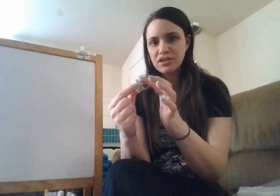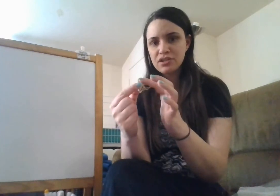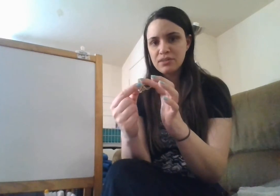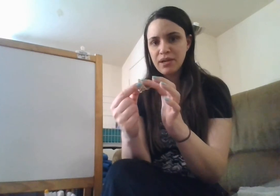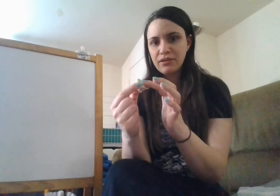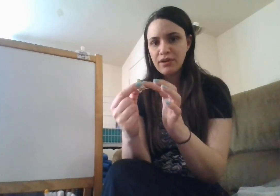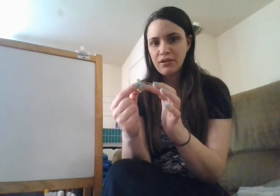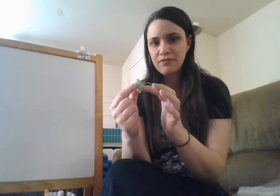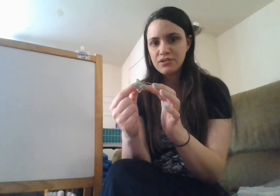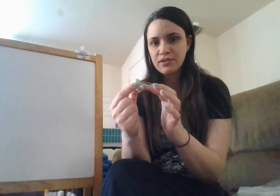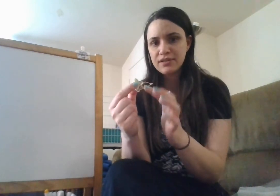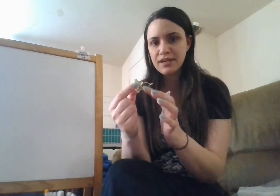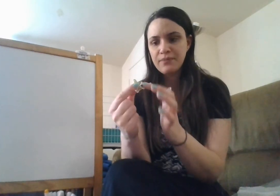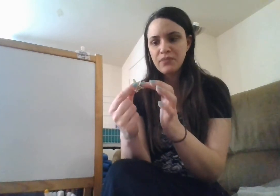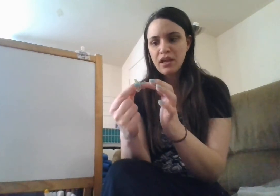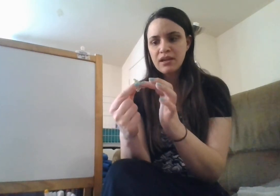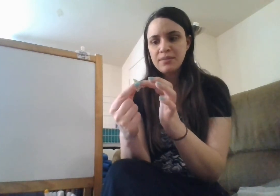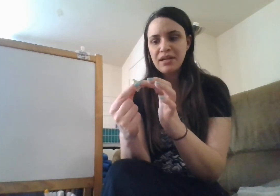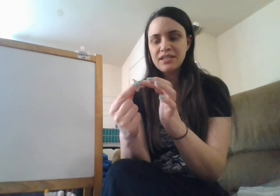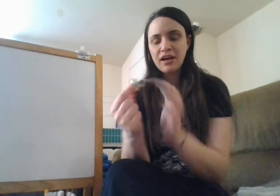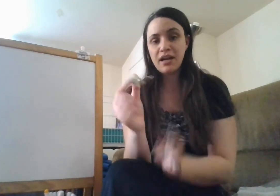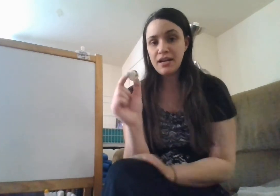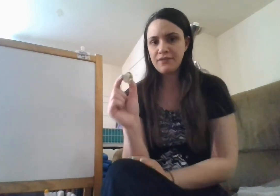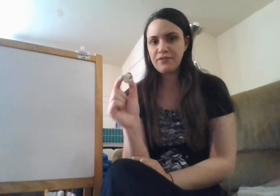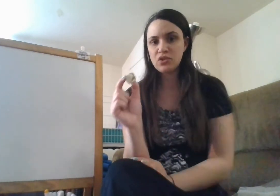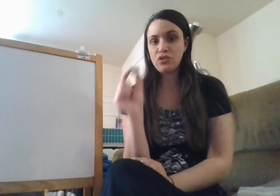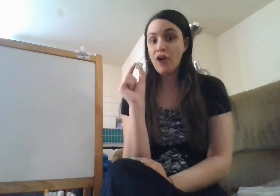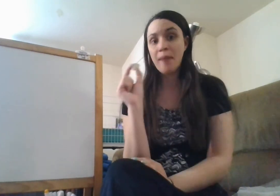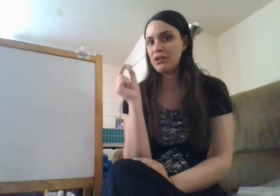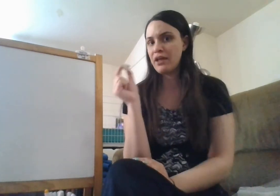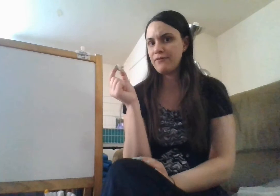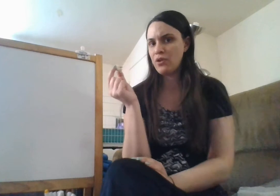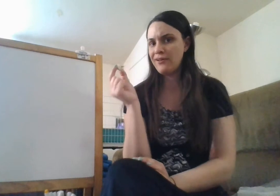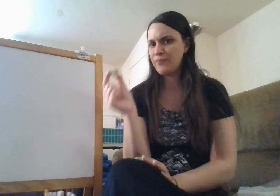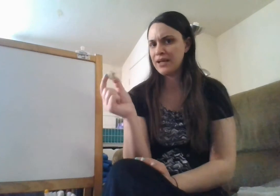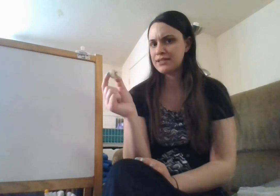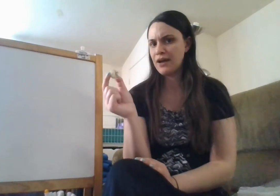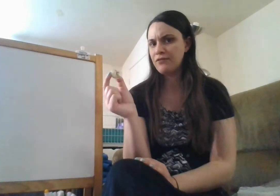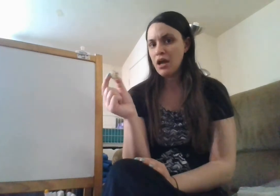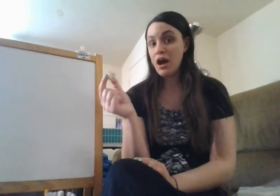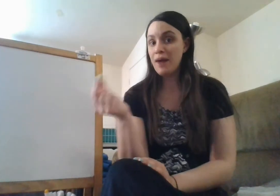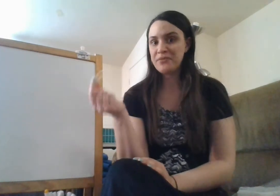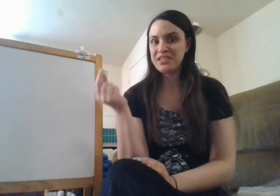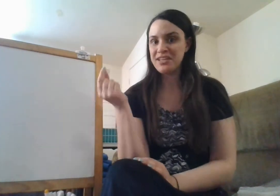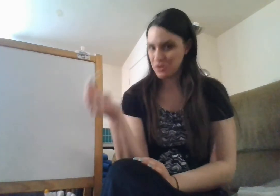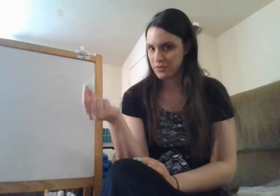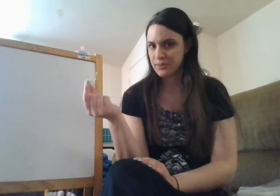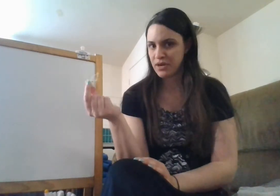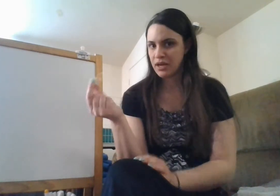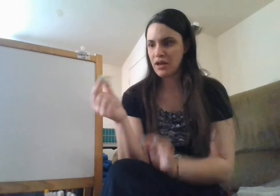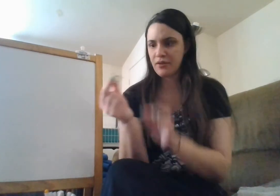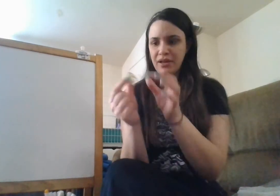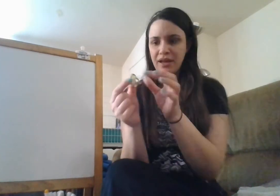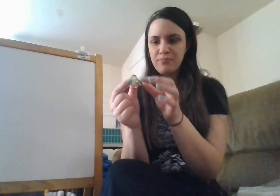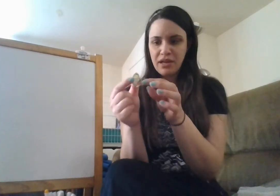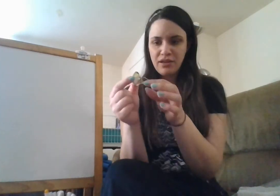just peeling right off, as you could see, because the plant's not going to need it for much longer. I'm going to let it fall off by itself because I don't want to break another plant, but it